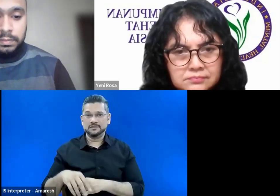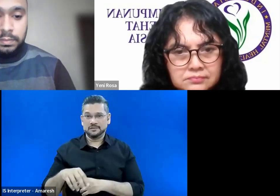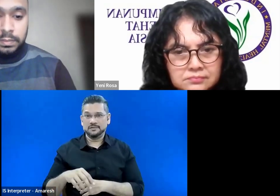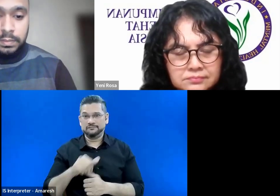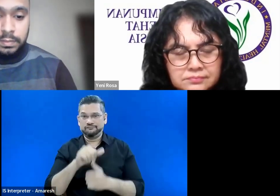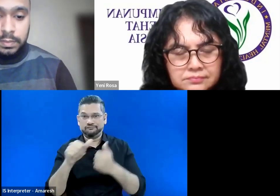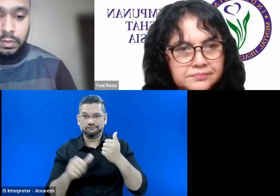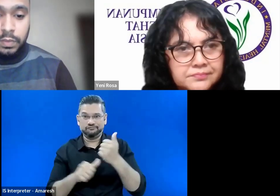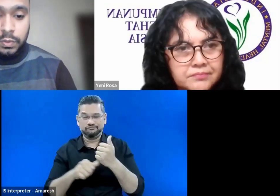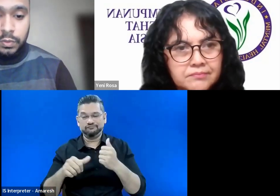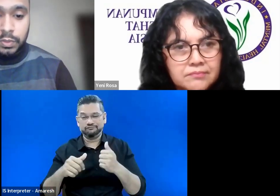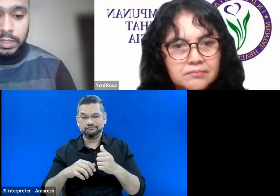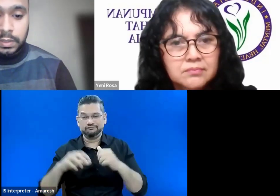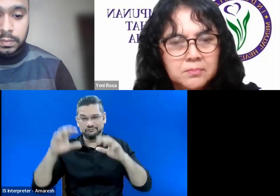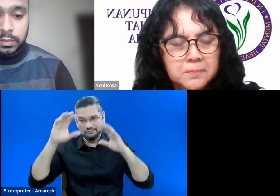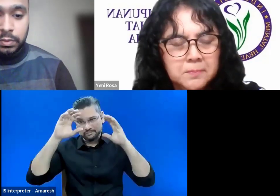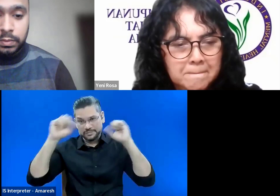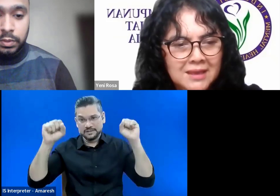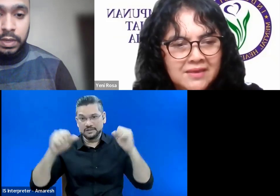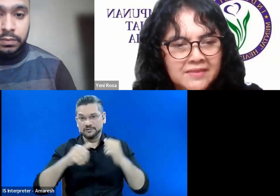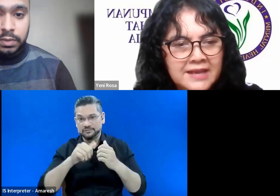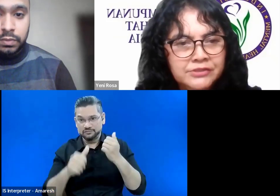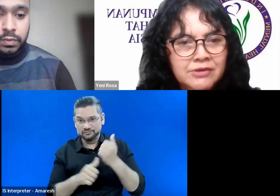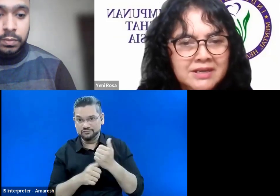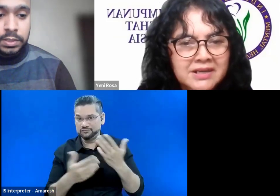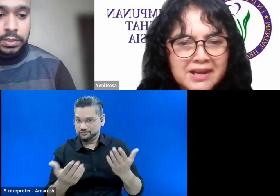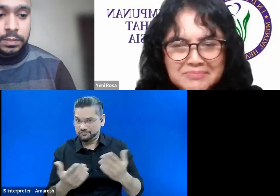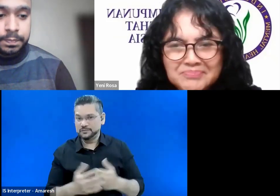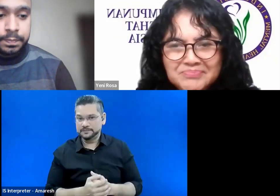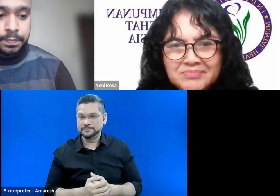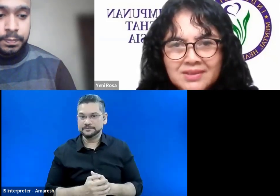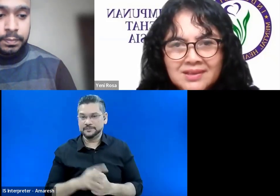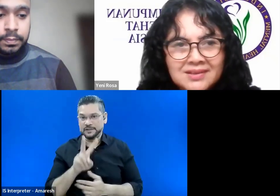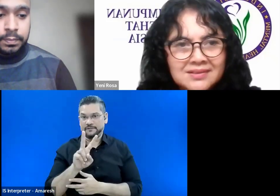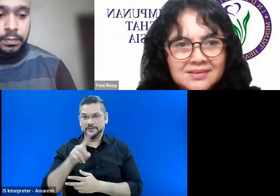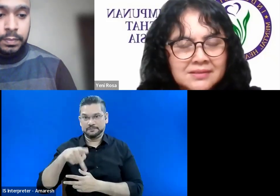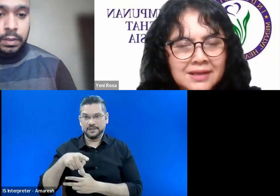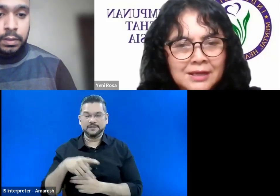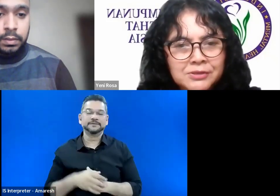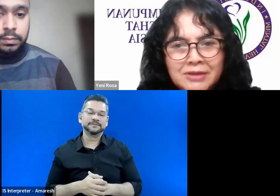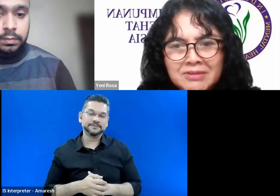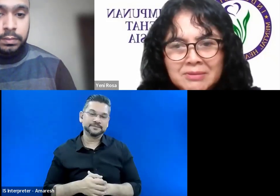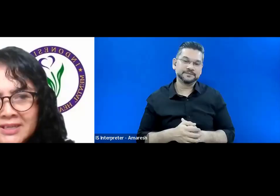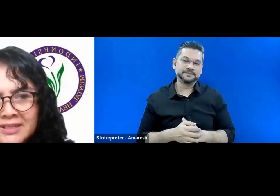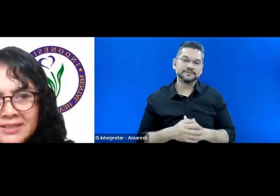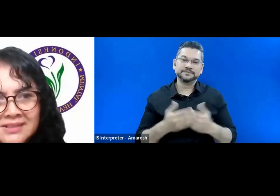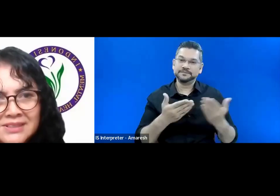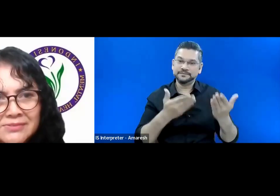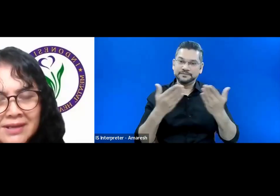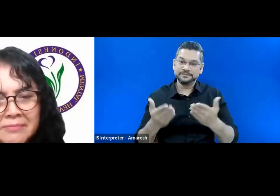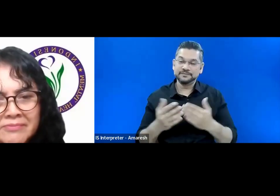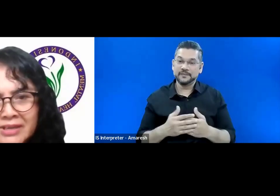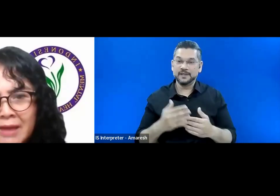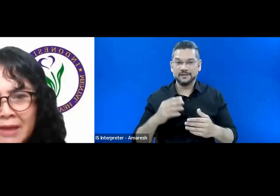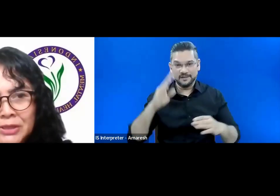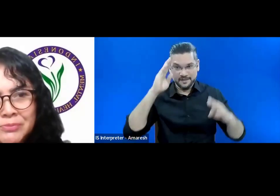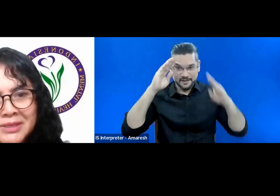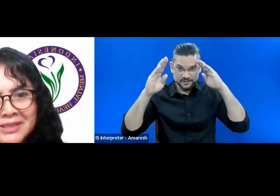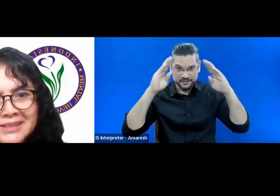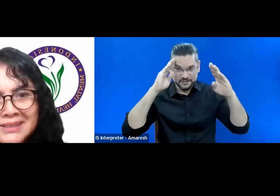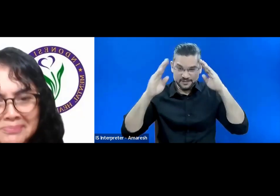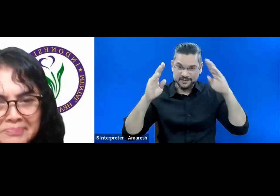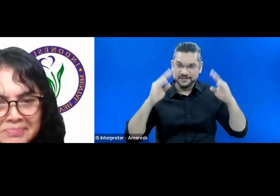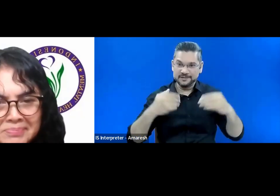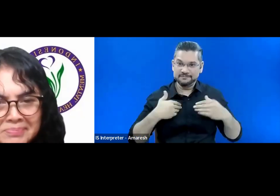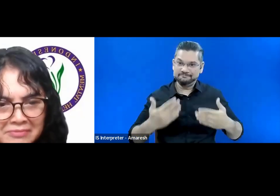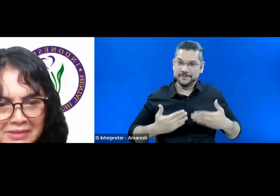remarks. Over to you, Yeni. You have thank you, Akhtar. Hello, everybody. So I'm very happy to